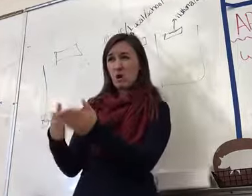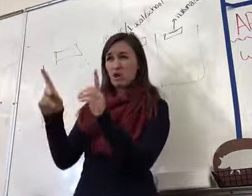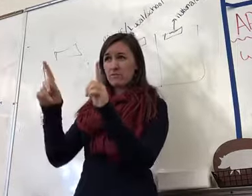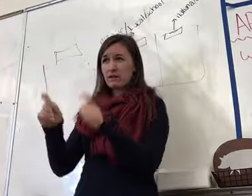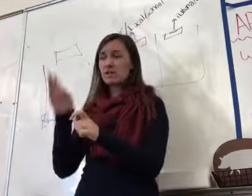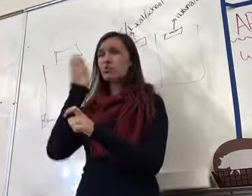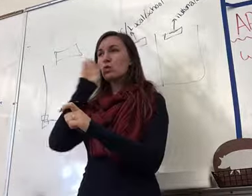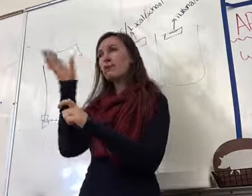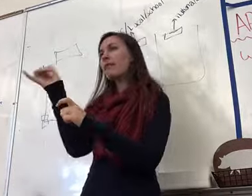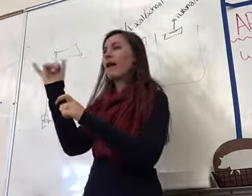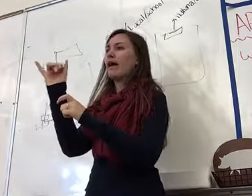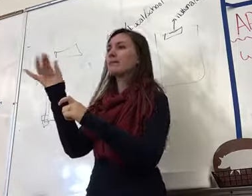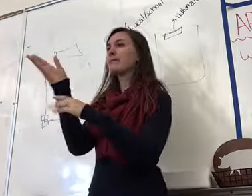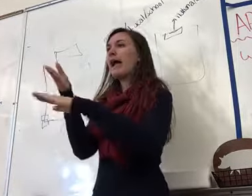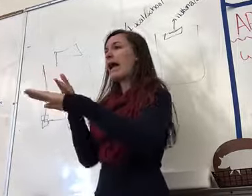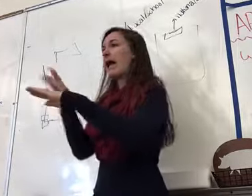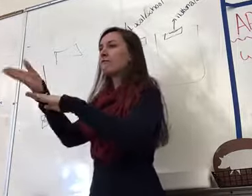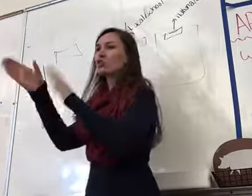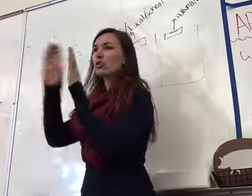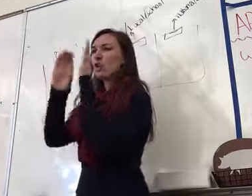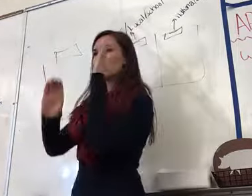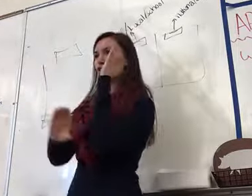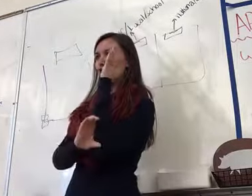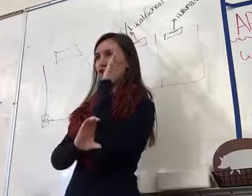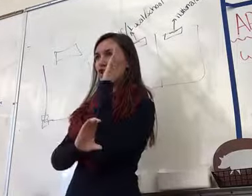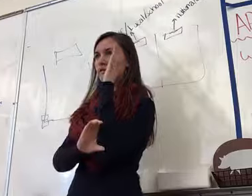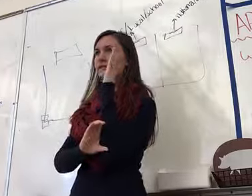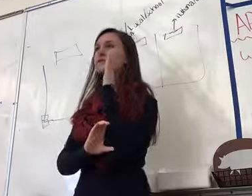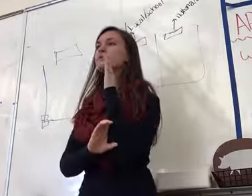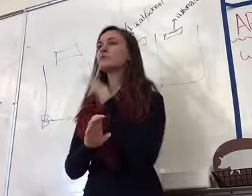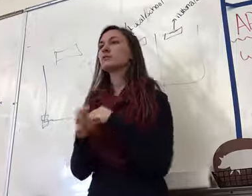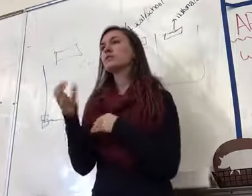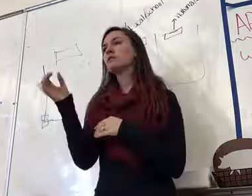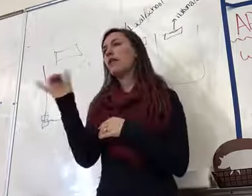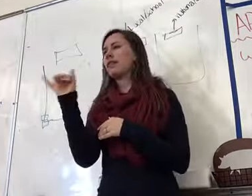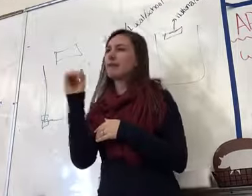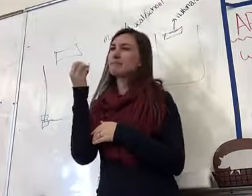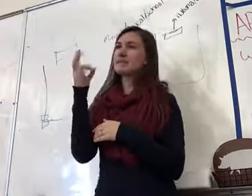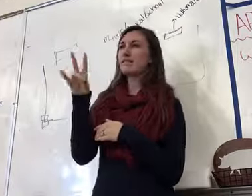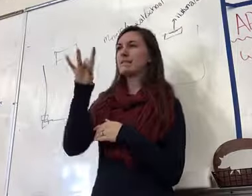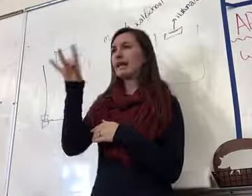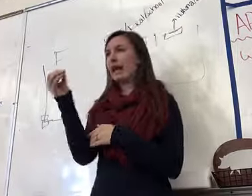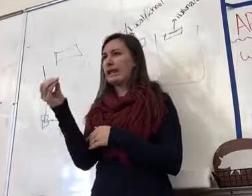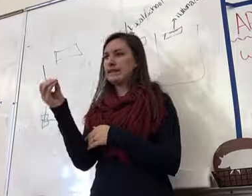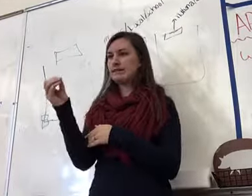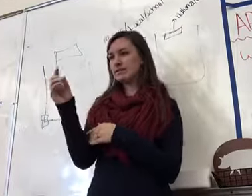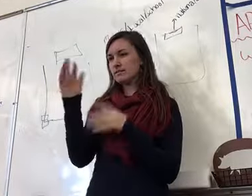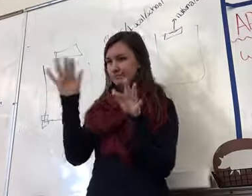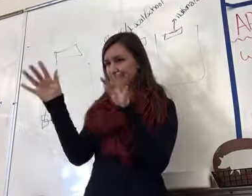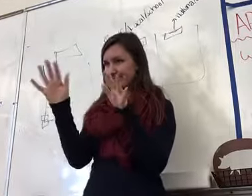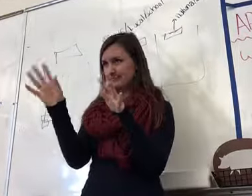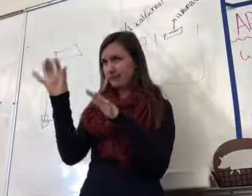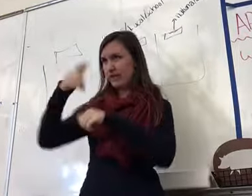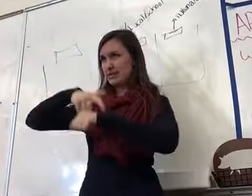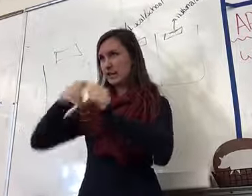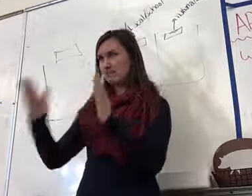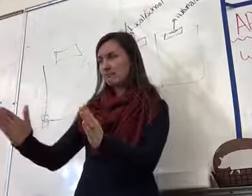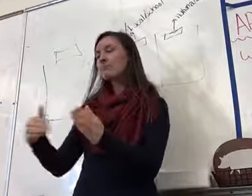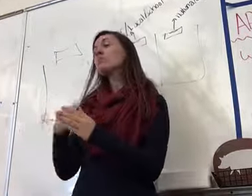Constitution, which is 1787 to the end. And I'll emphasize a little bit about what you would most likely see, okay? So if you guys have any questions, just let me